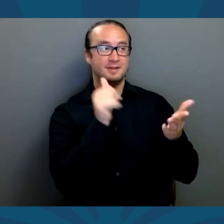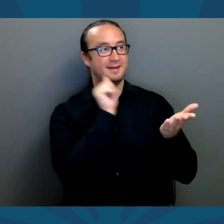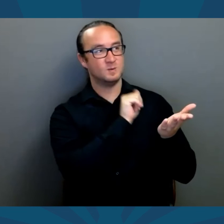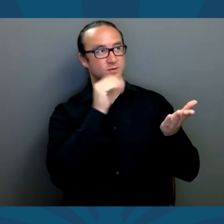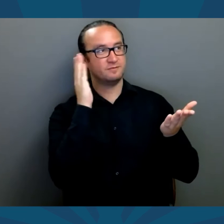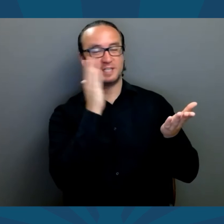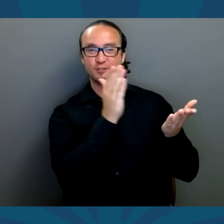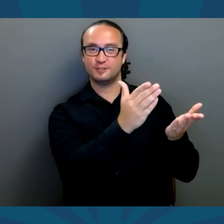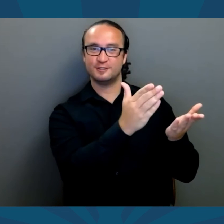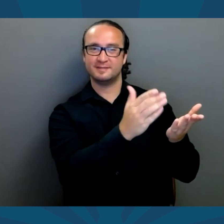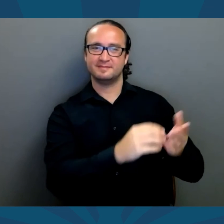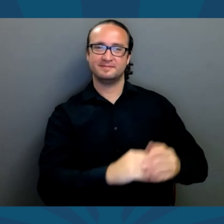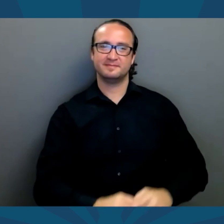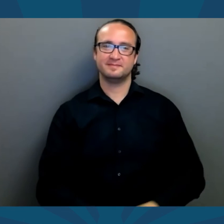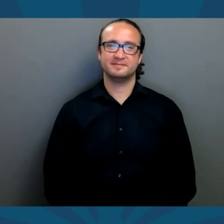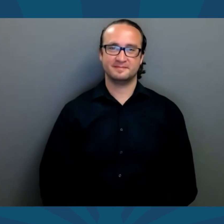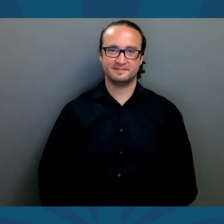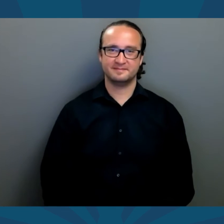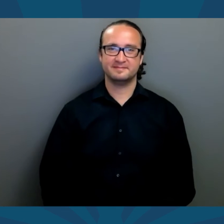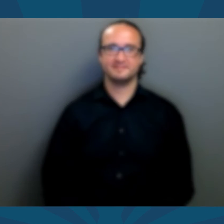generation and Arizona's future.